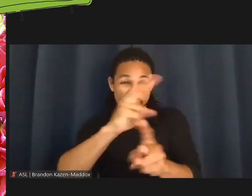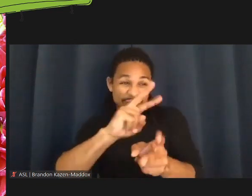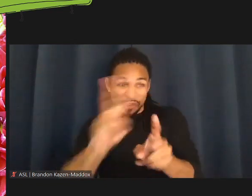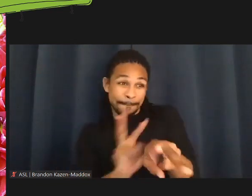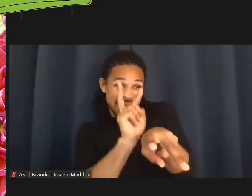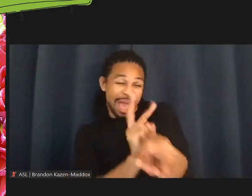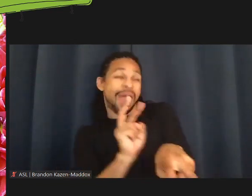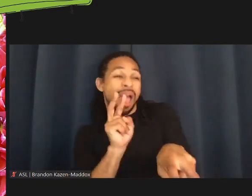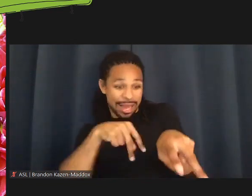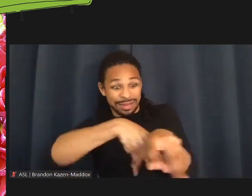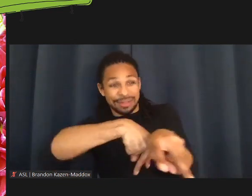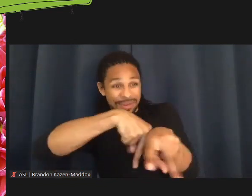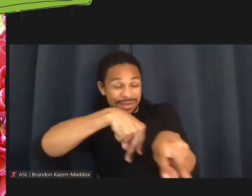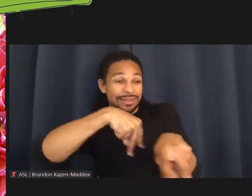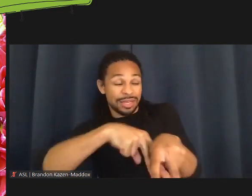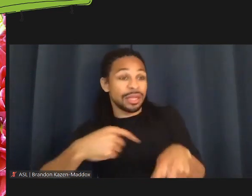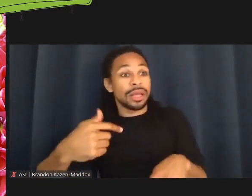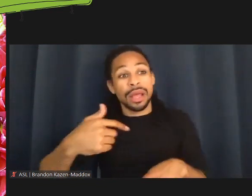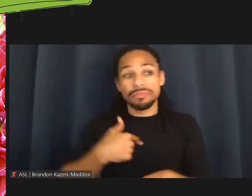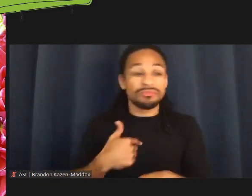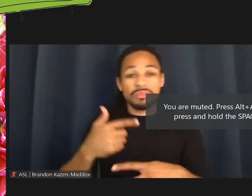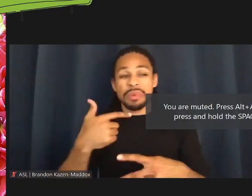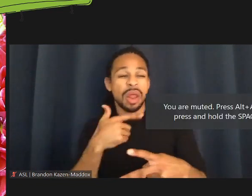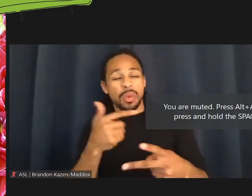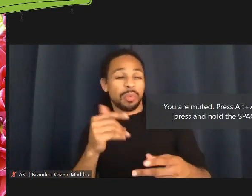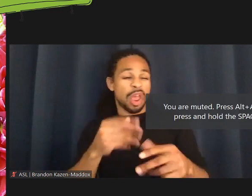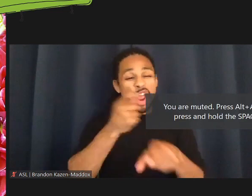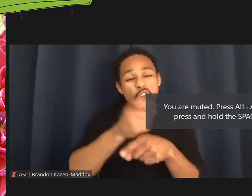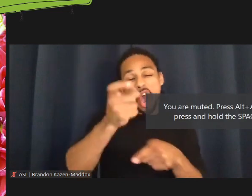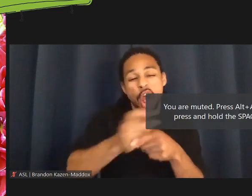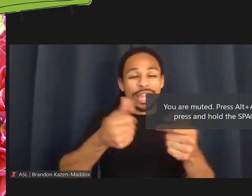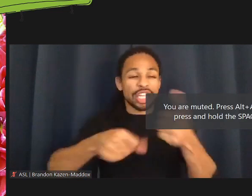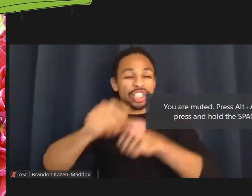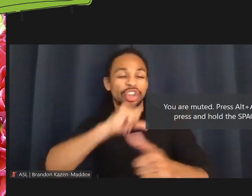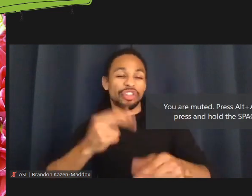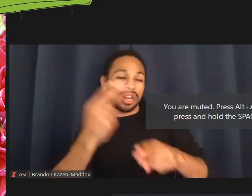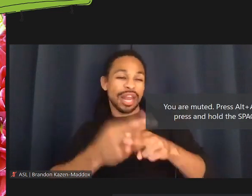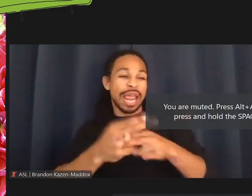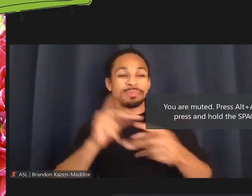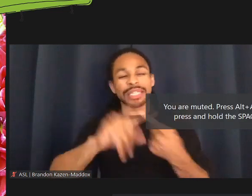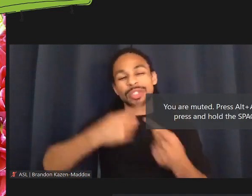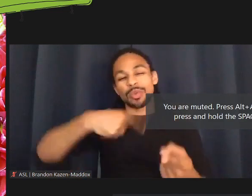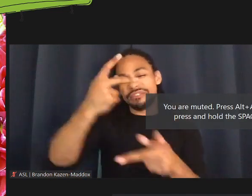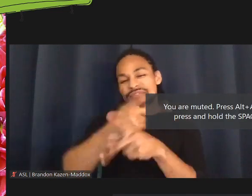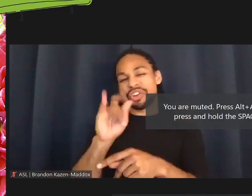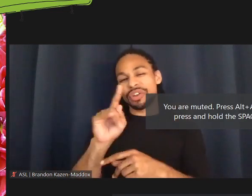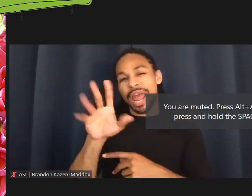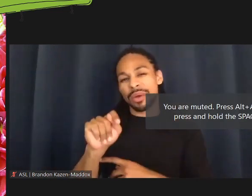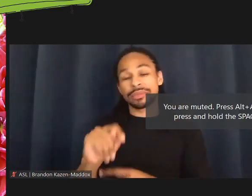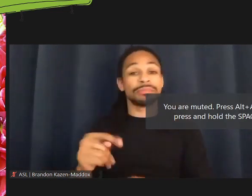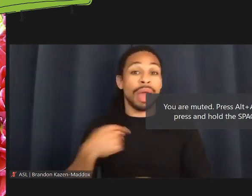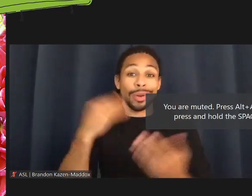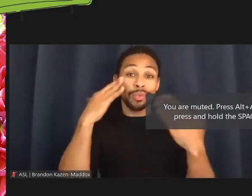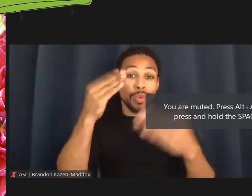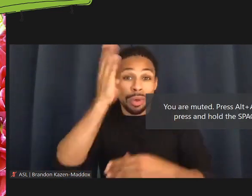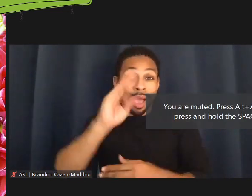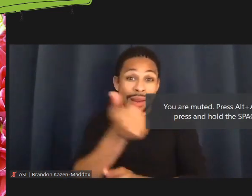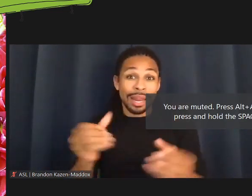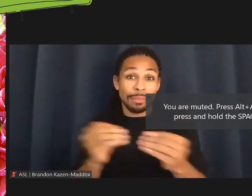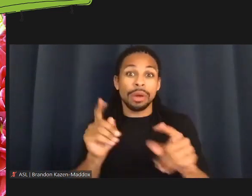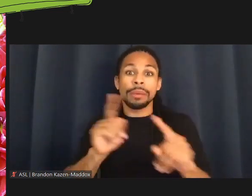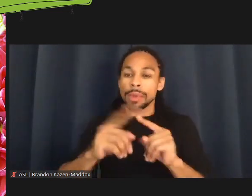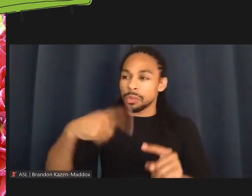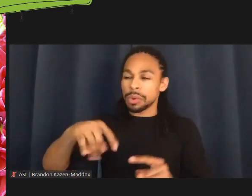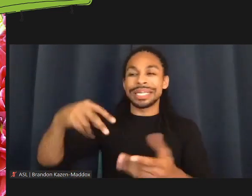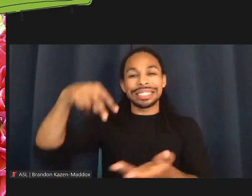pot plus 1 extra watt before I figure it out. I don't know God anymore. But let's stay here on our knees